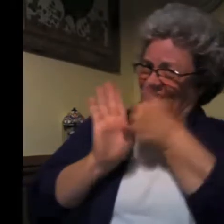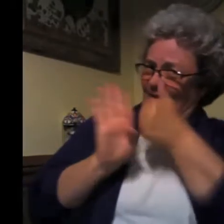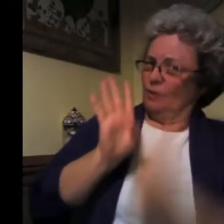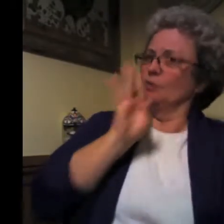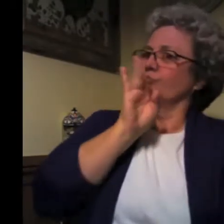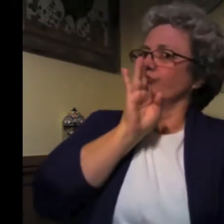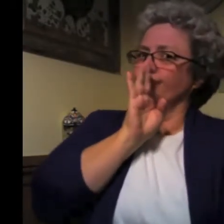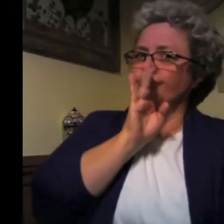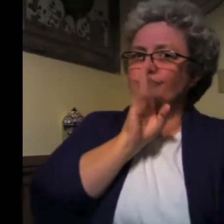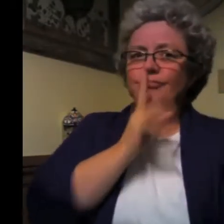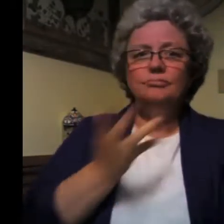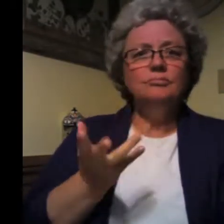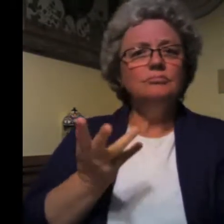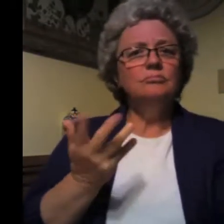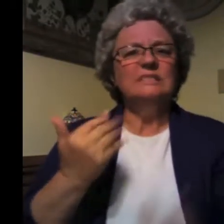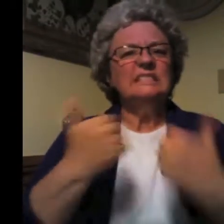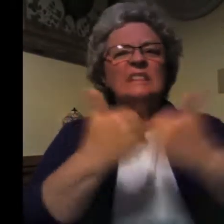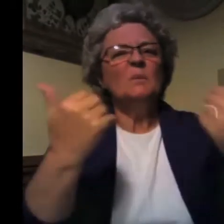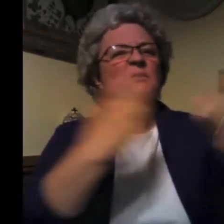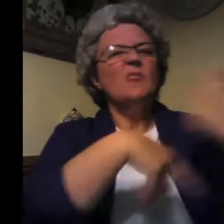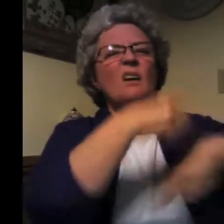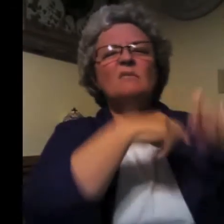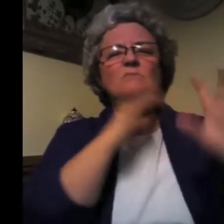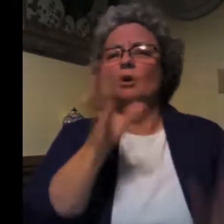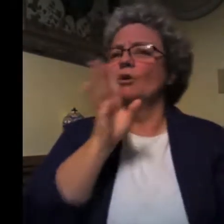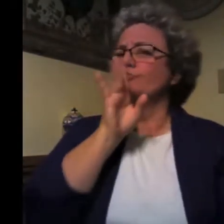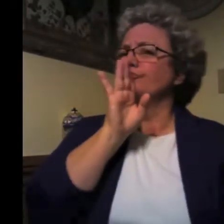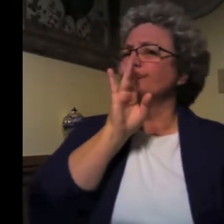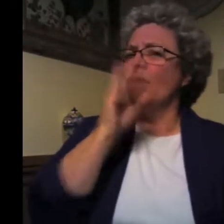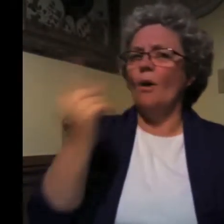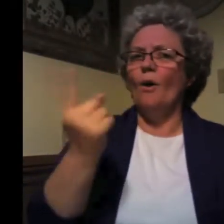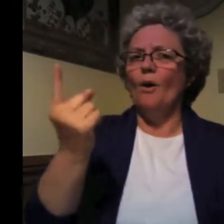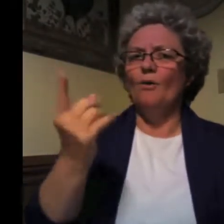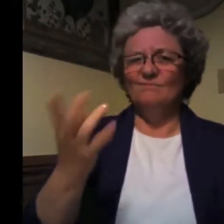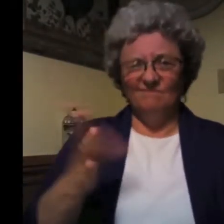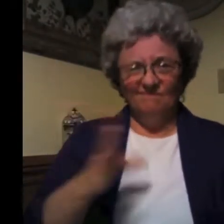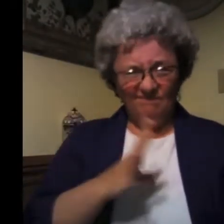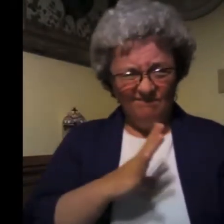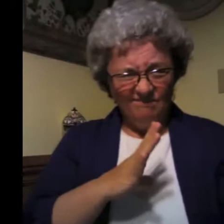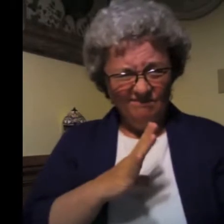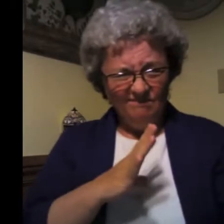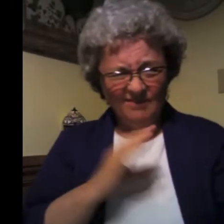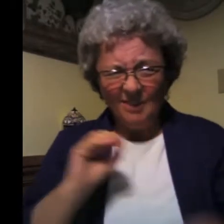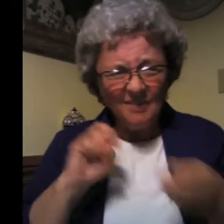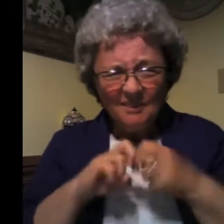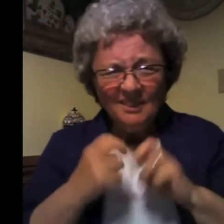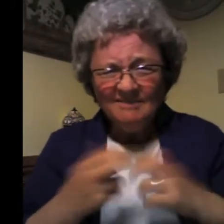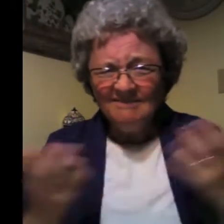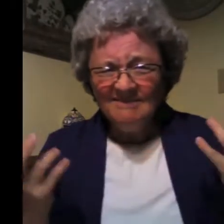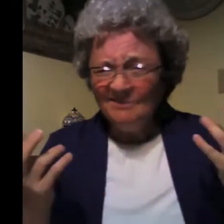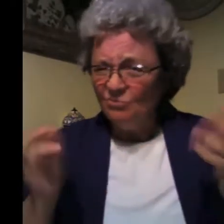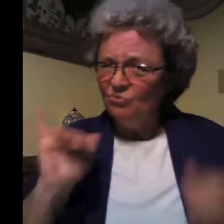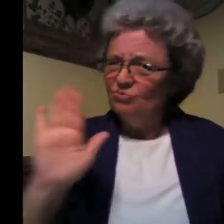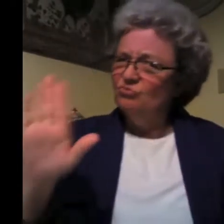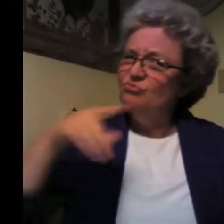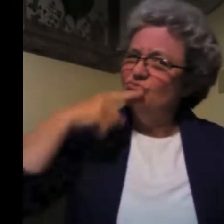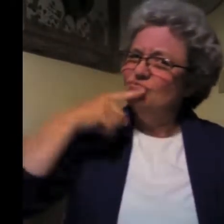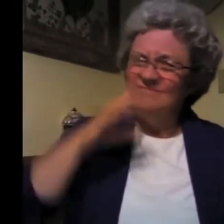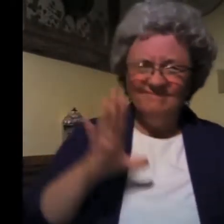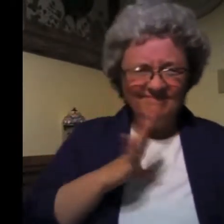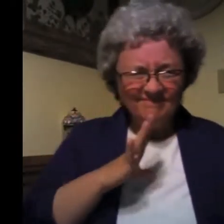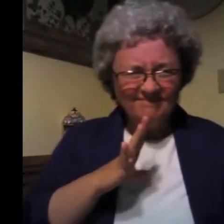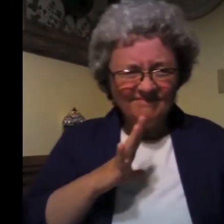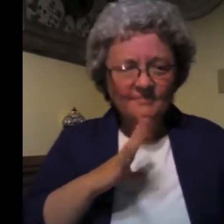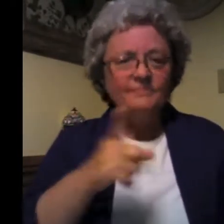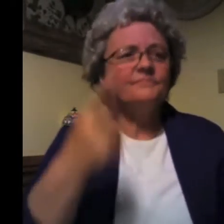But to support speaking itself is a totally different concept than supporting oralism. Using your voice and speaking